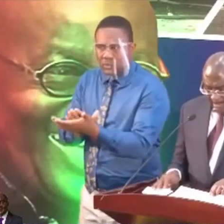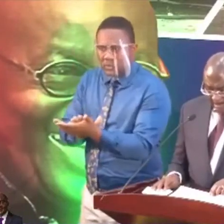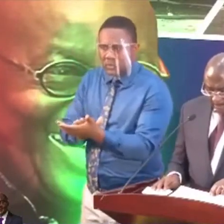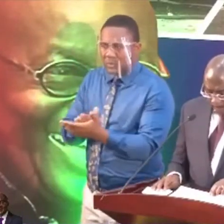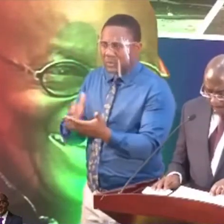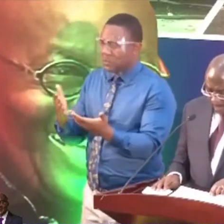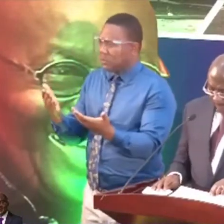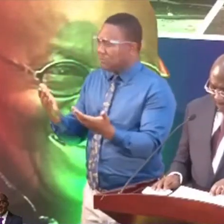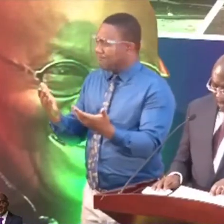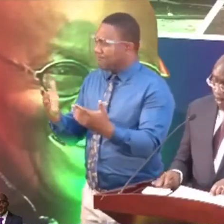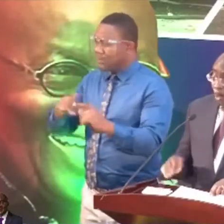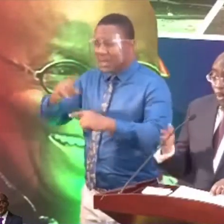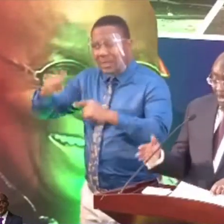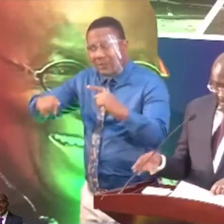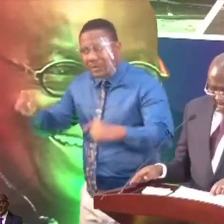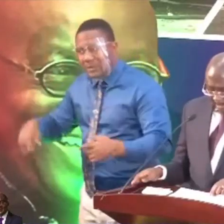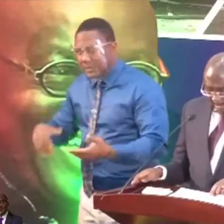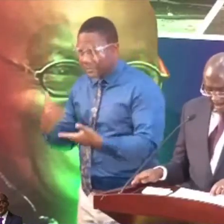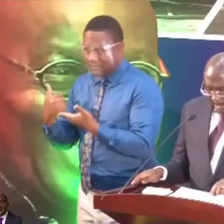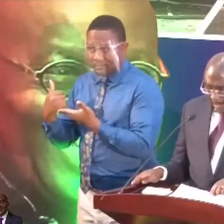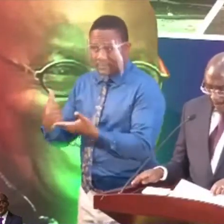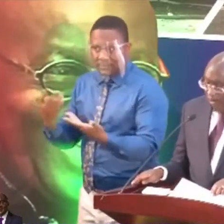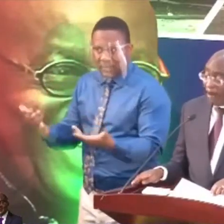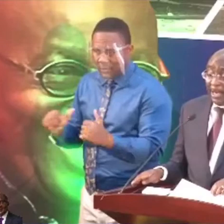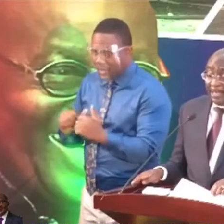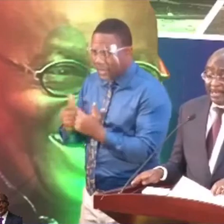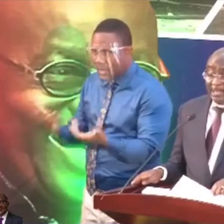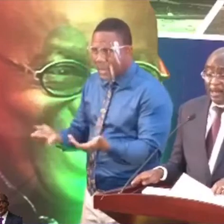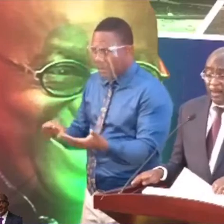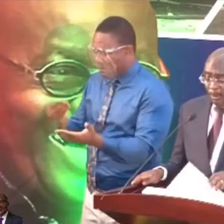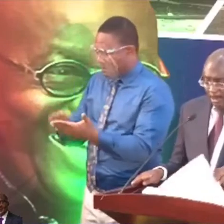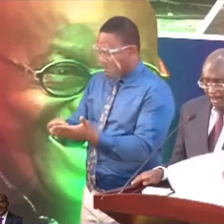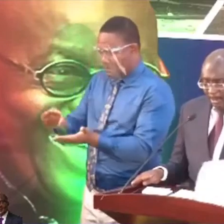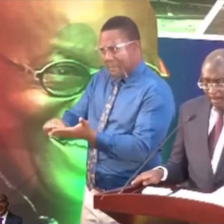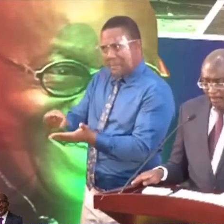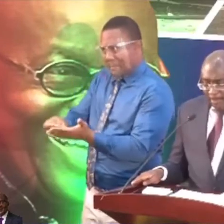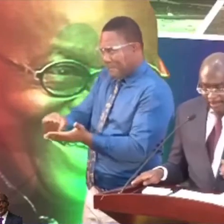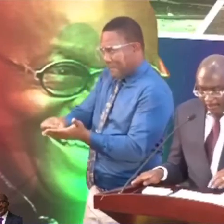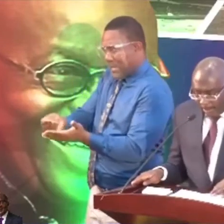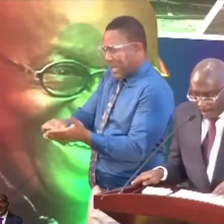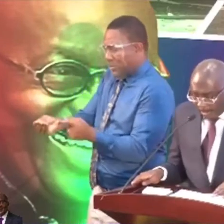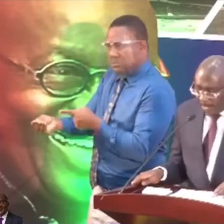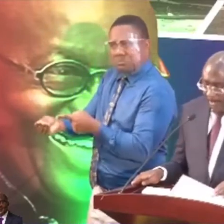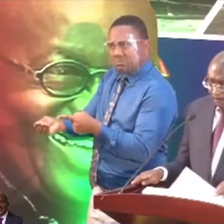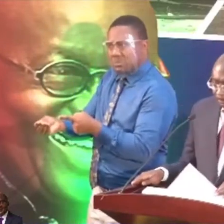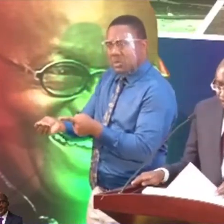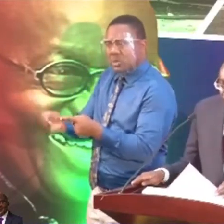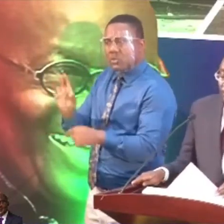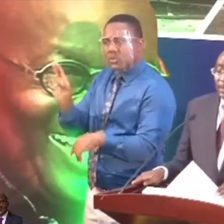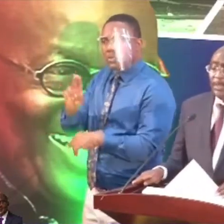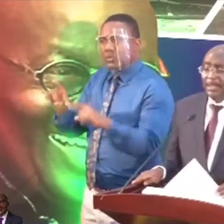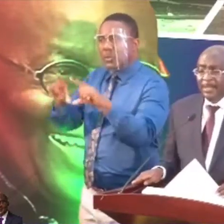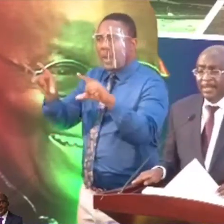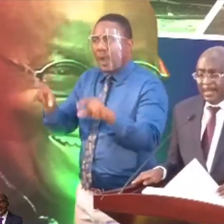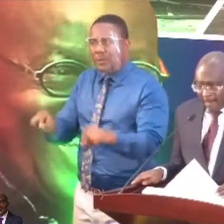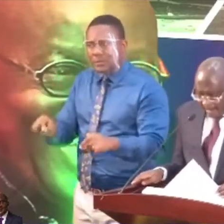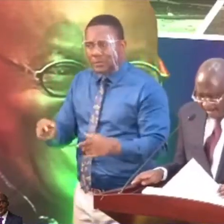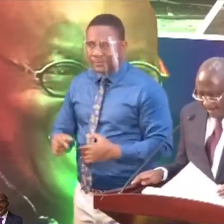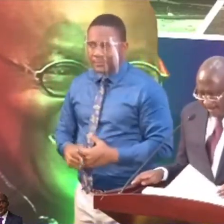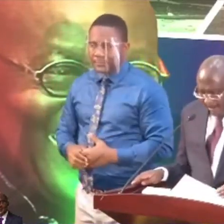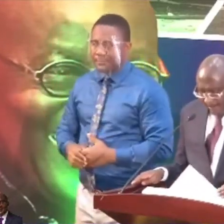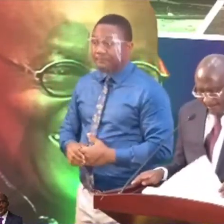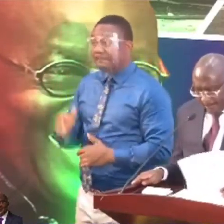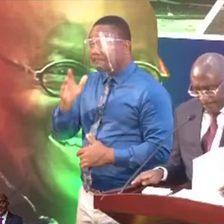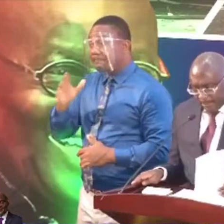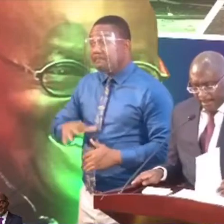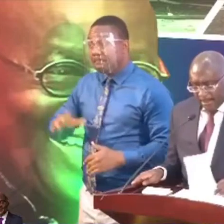us in the position to go cashless and to formalize this economy very, very quickly. Ladies and